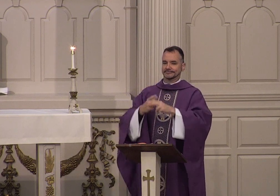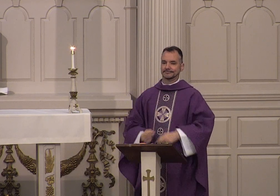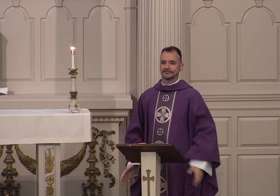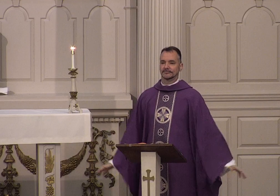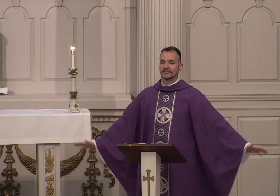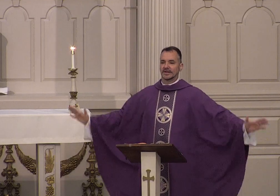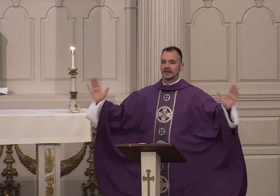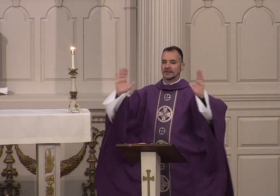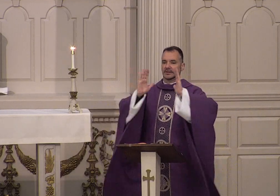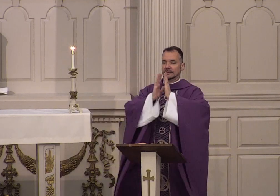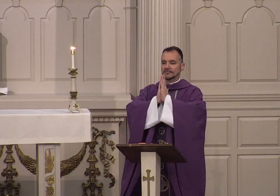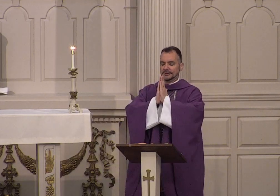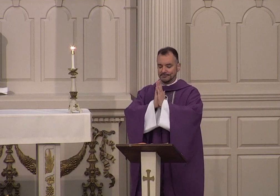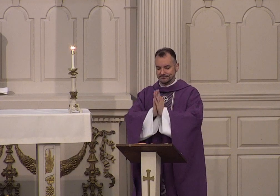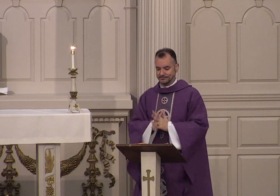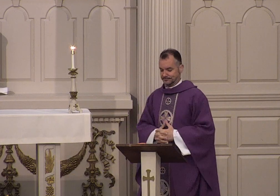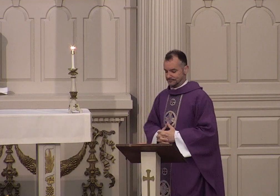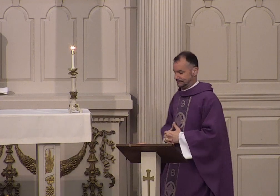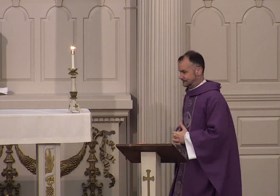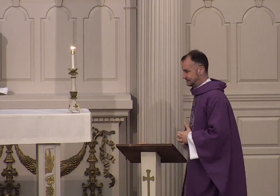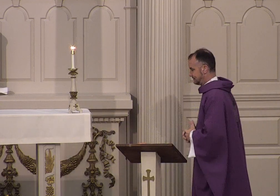name. Amen.